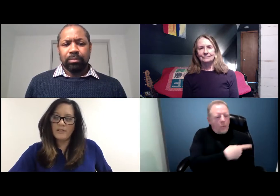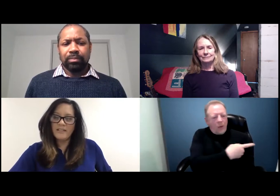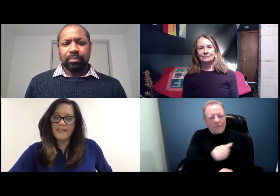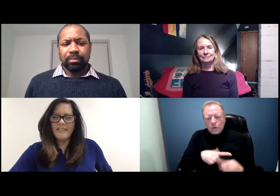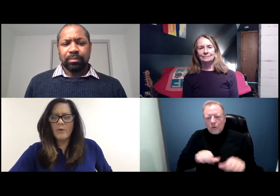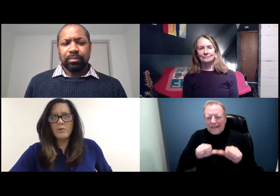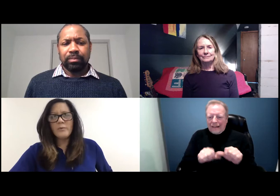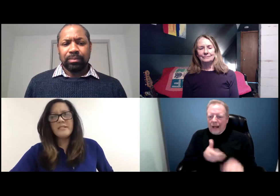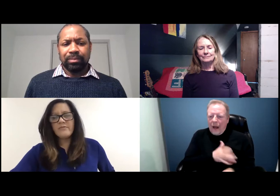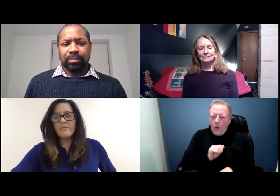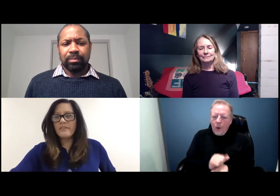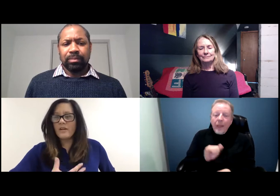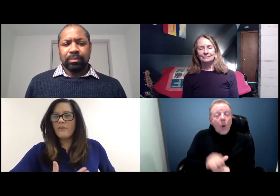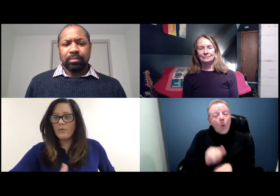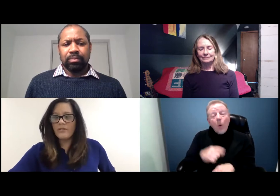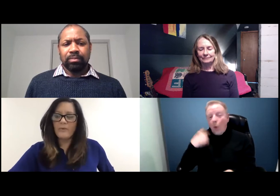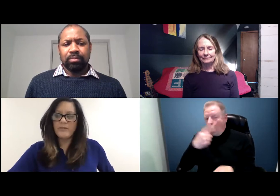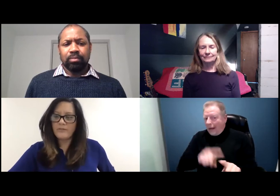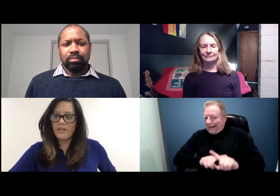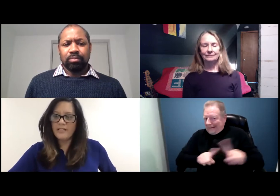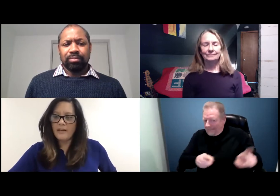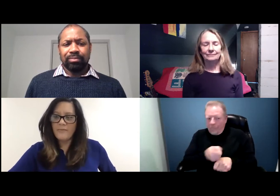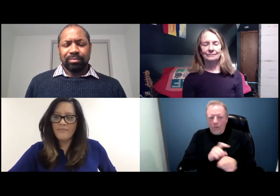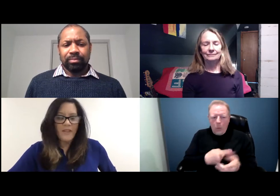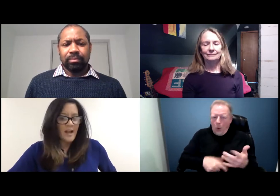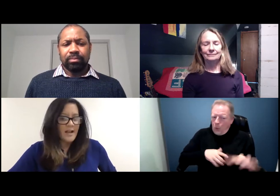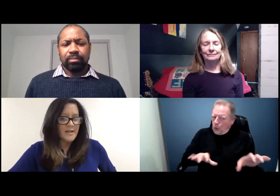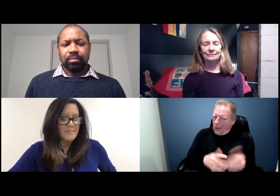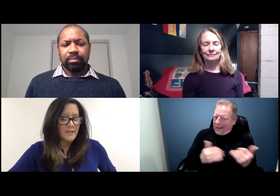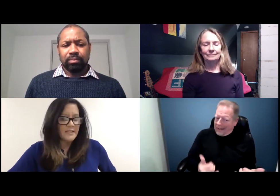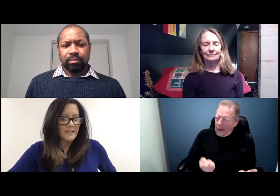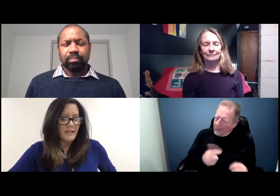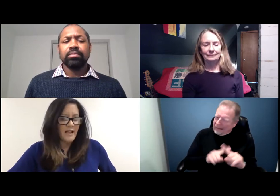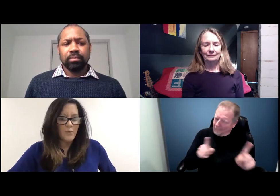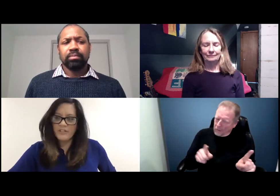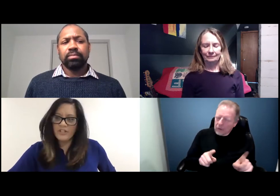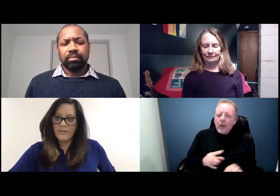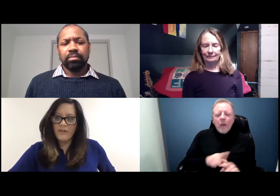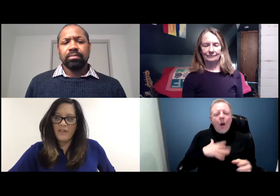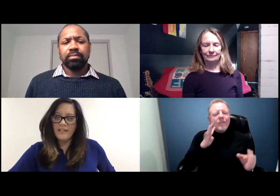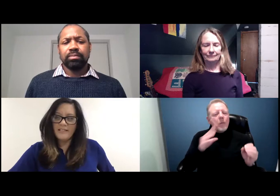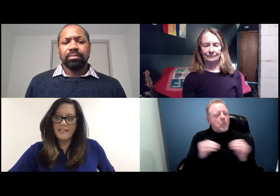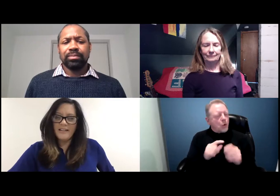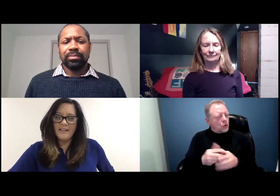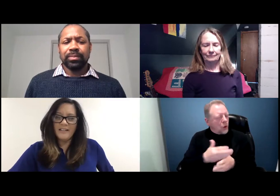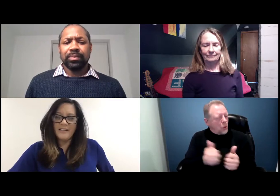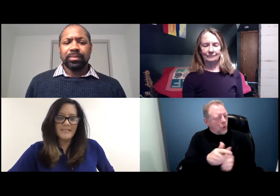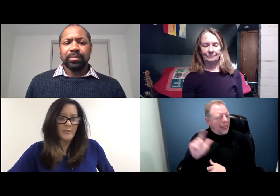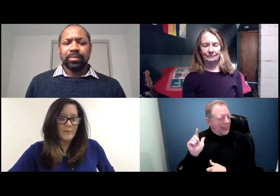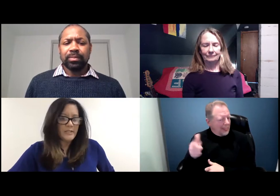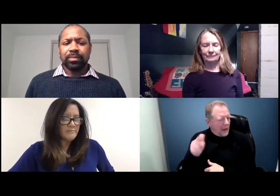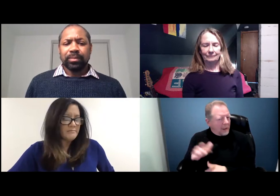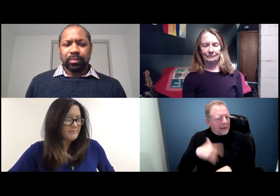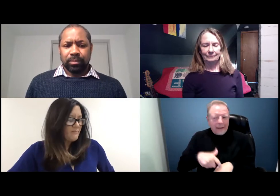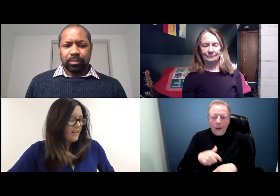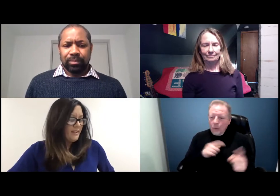work. And that work will be different than the current work that we're doing right now. But I'll have more to share about that the next time we